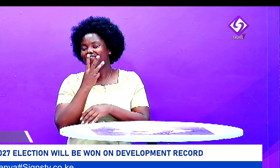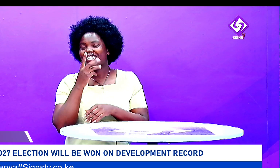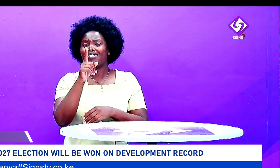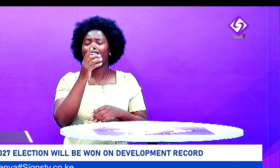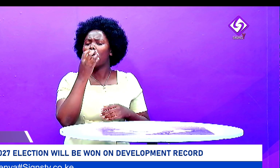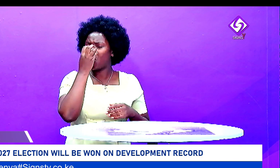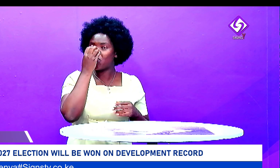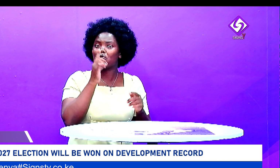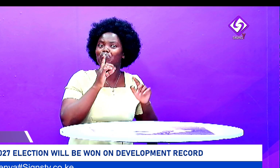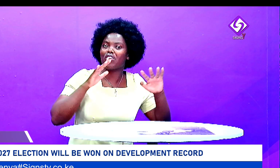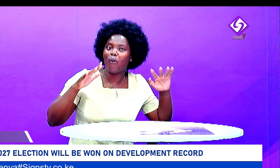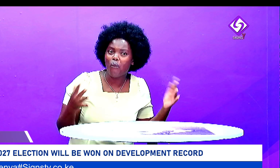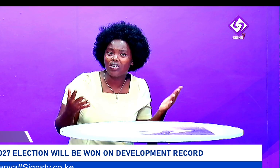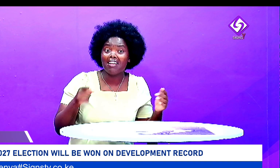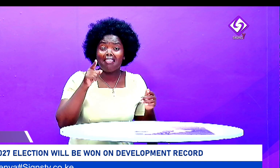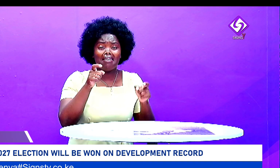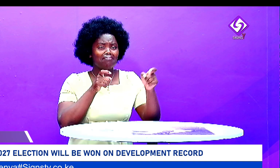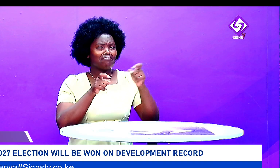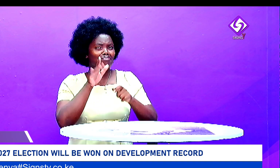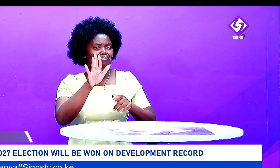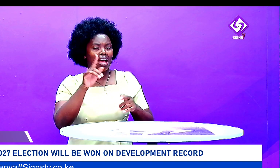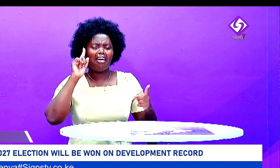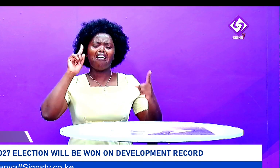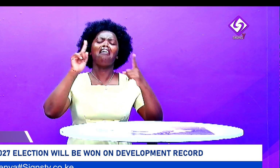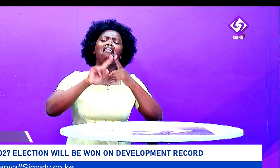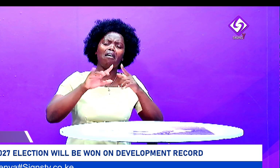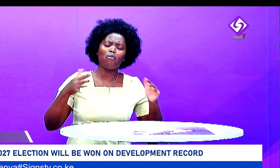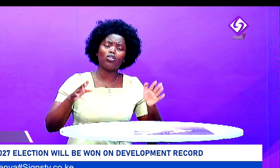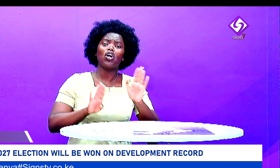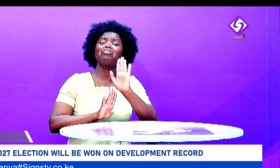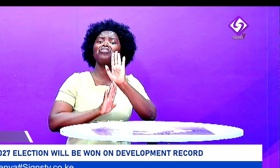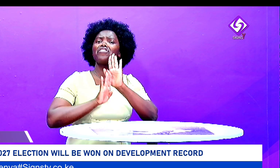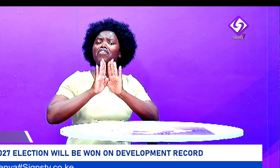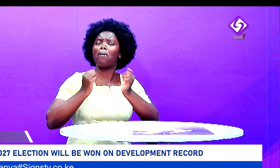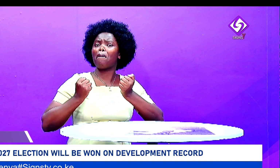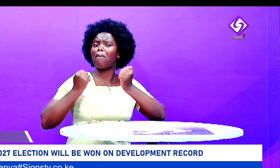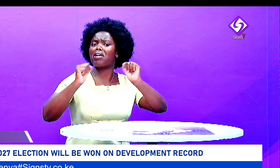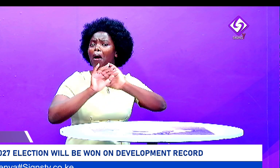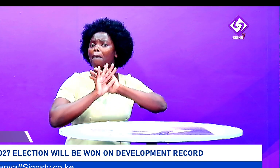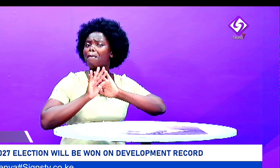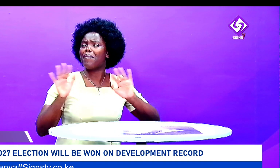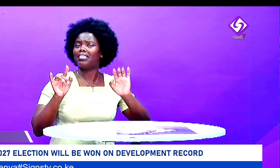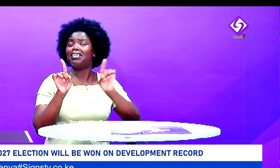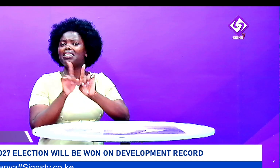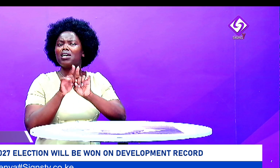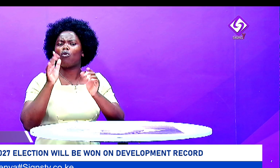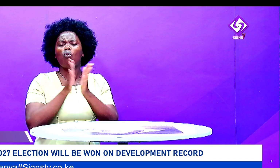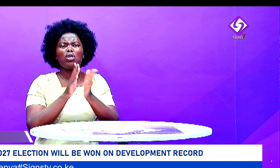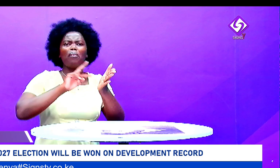During his tour of Migori County on Wednesday, President William Ruto said that his administration